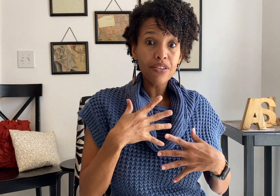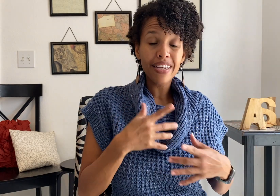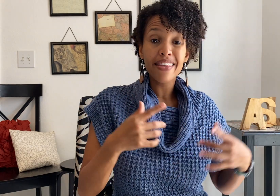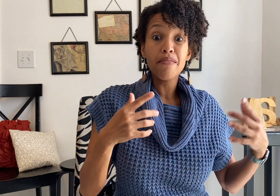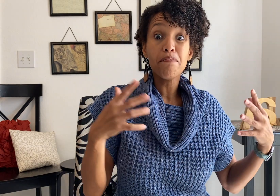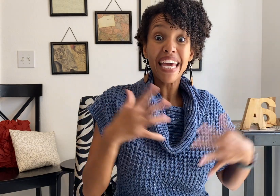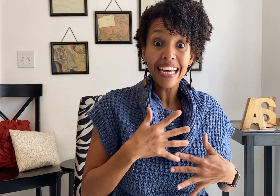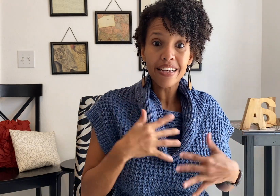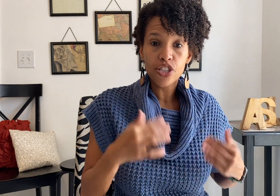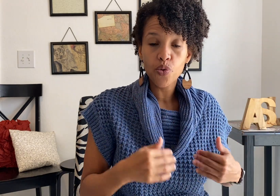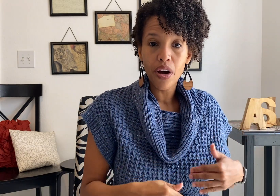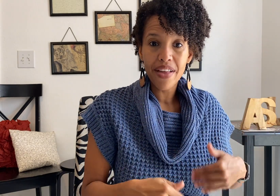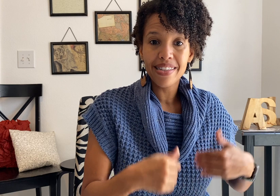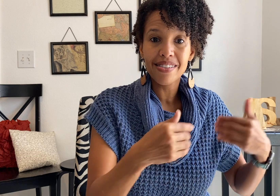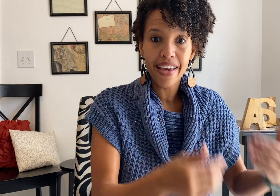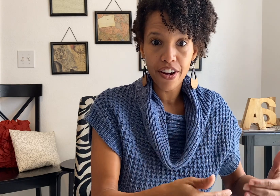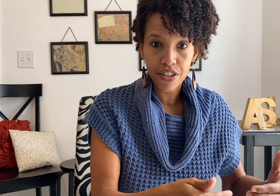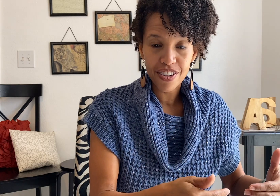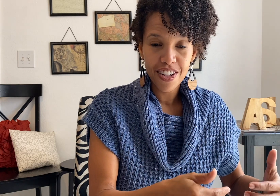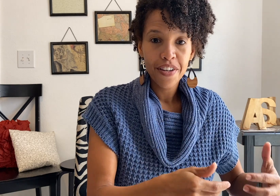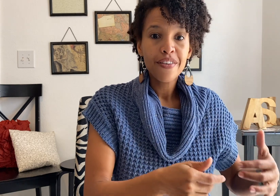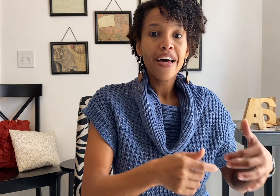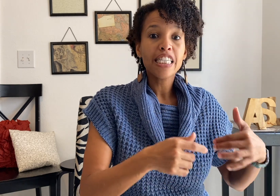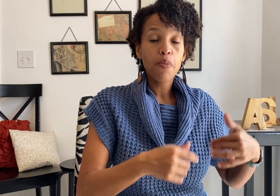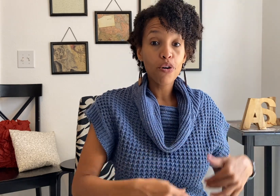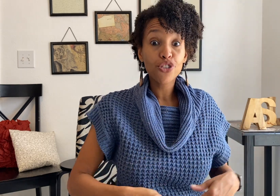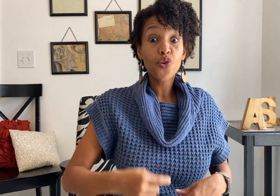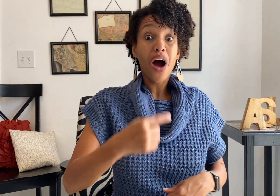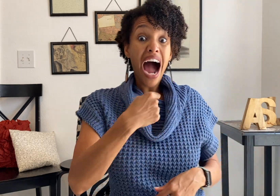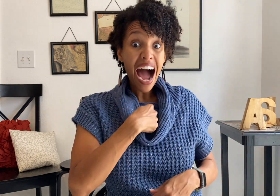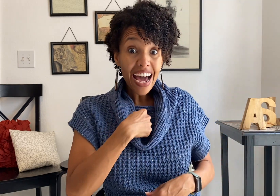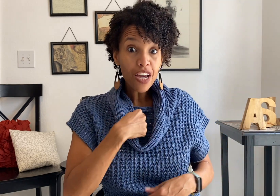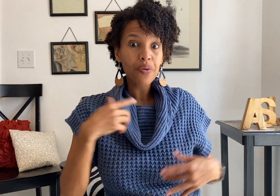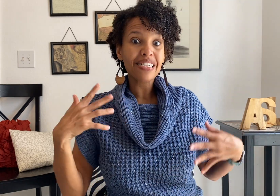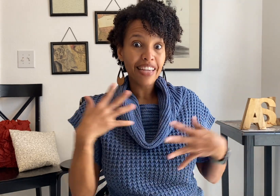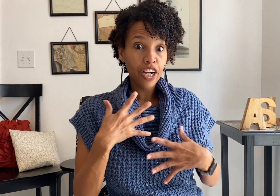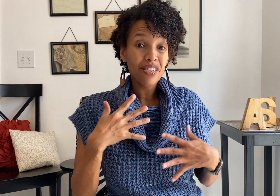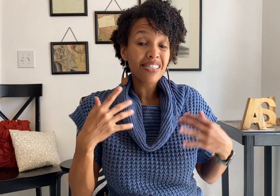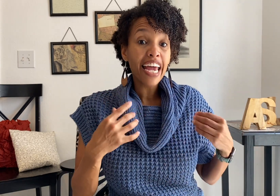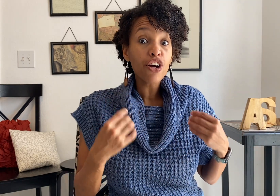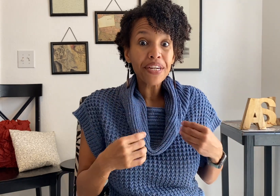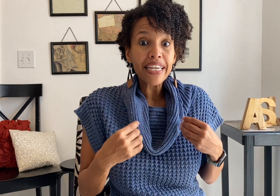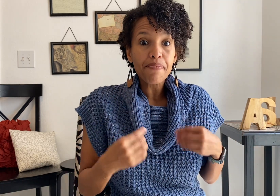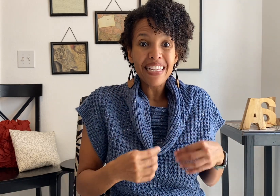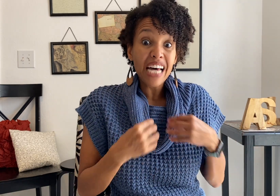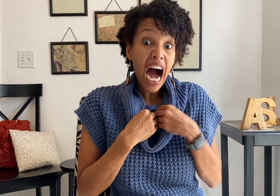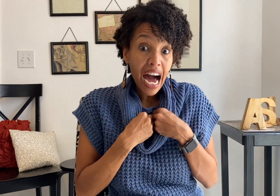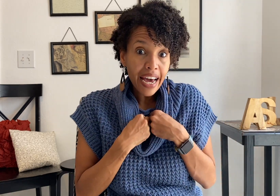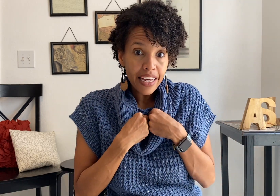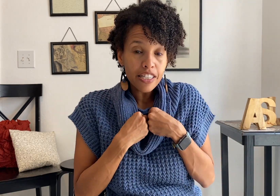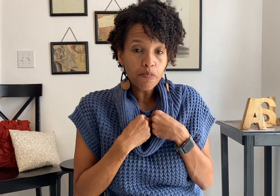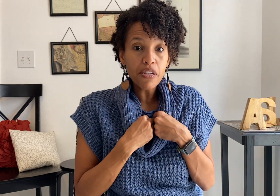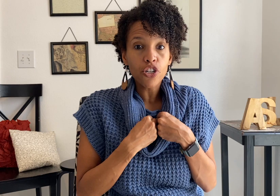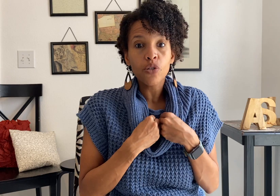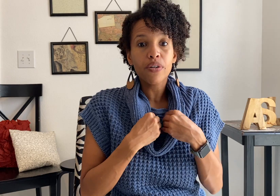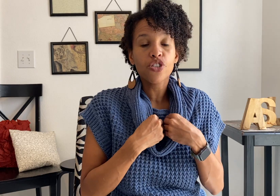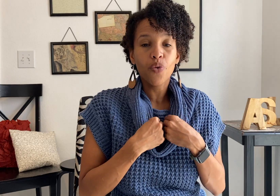like the man is the one that's scared. As opposed to I was scared. Scary means I, the speaker, was the one that